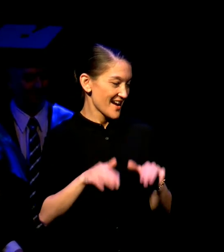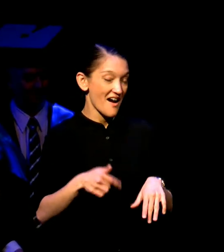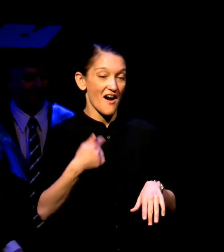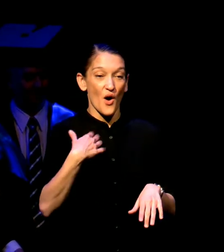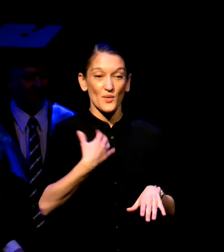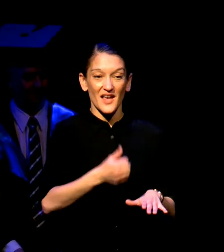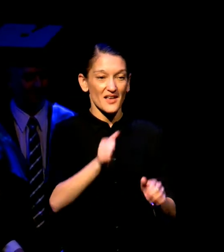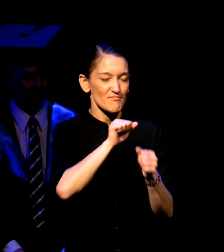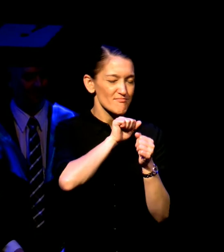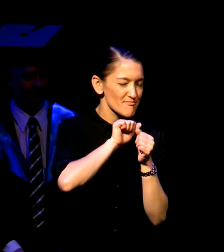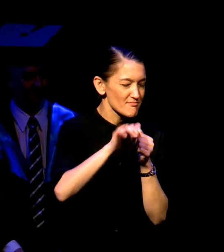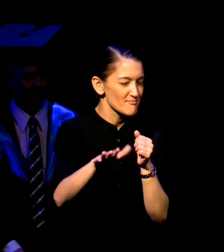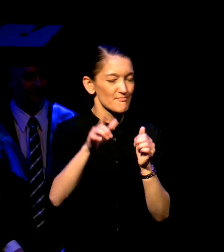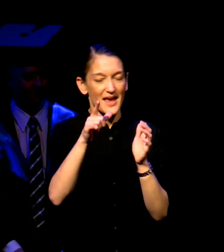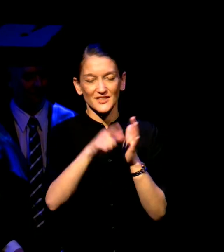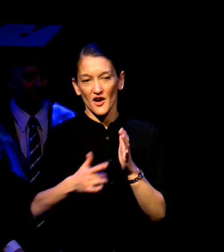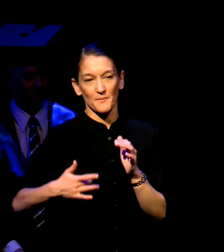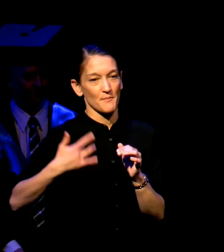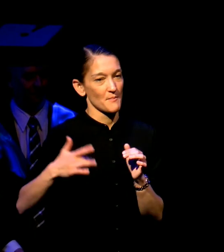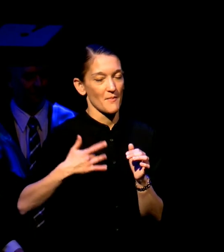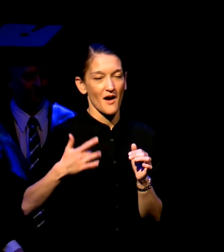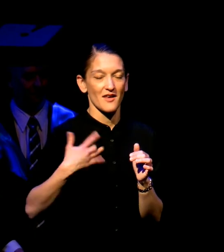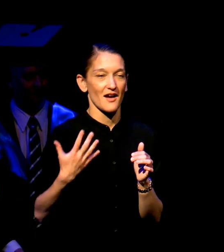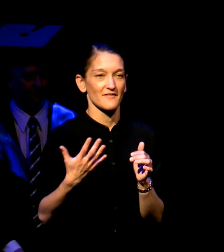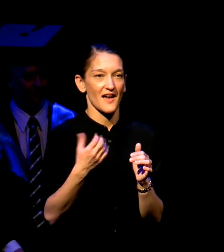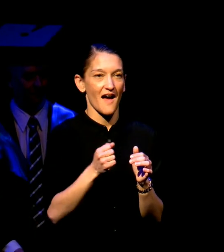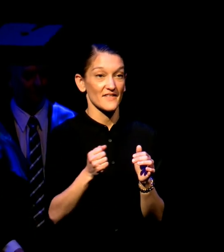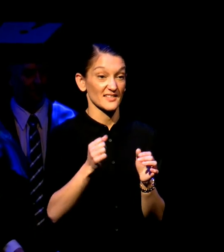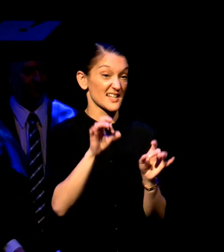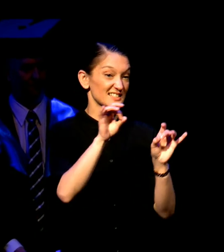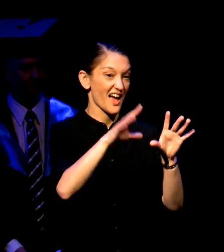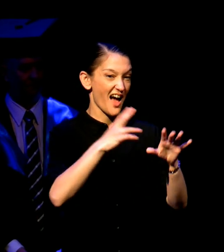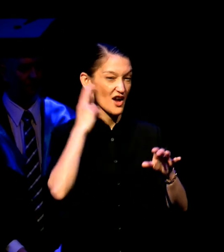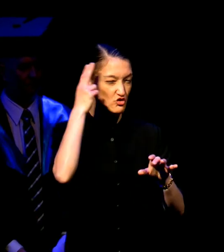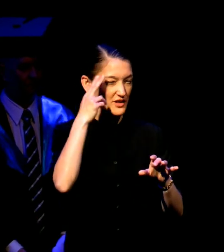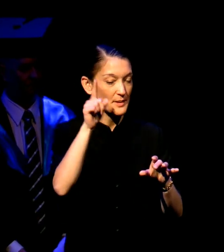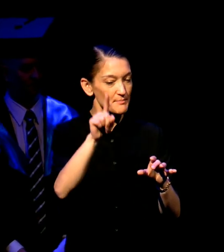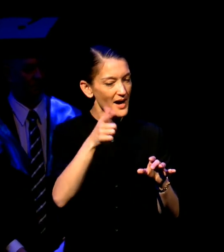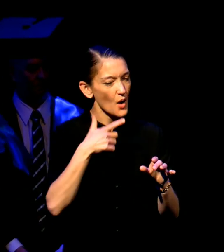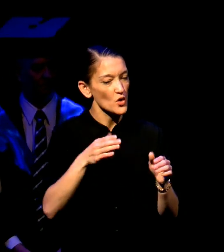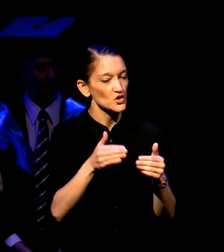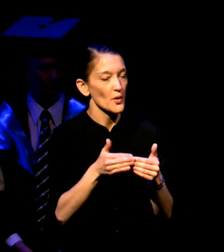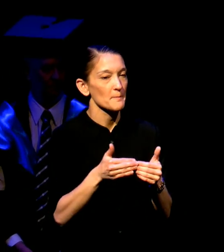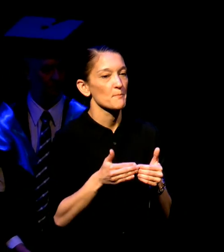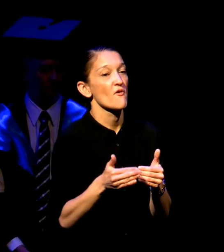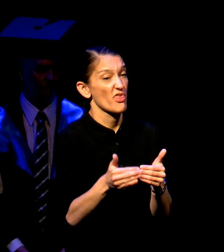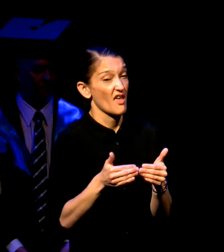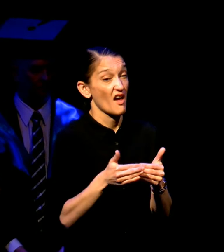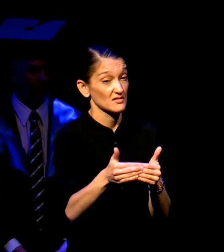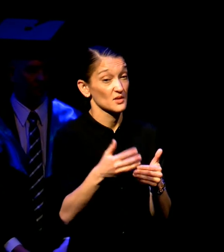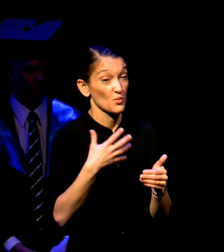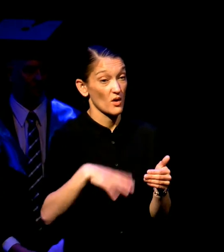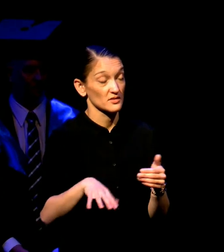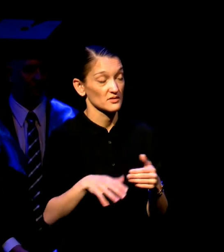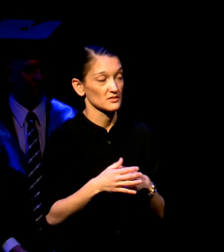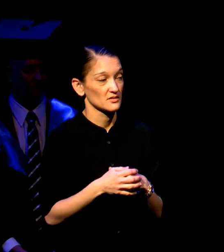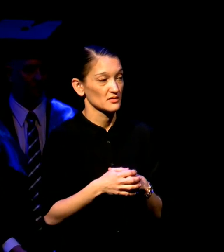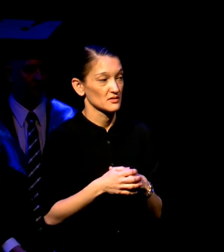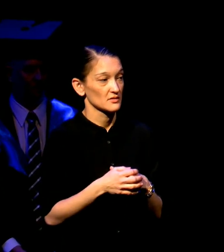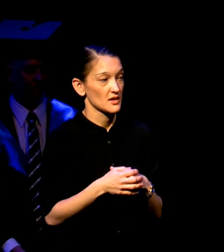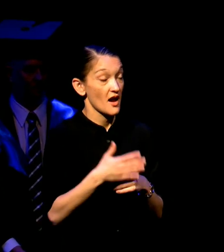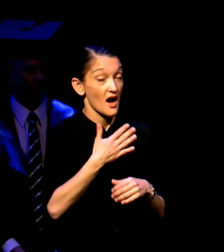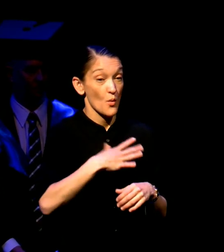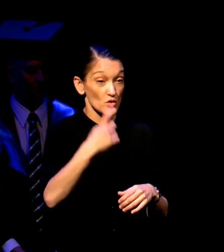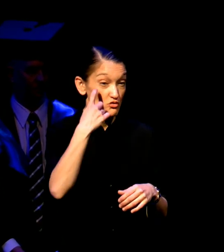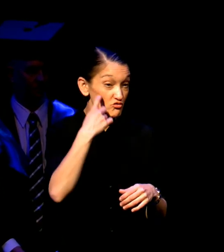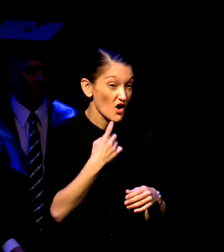the absolute best time of my life, living the superstar dream, but I wanted to push myself a little bit further. I wanted to try something